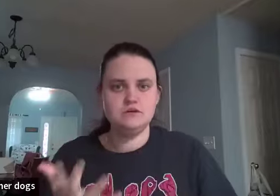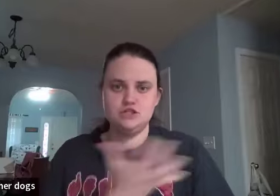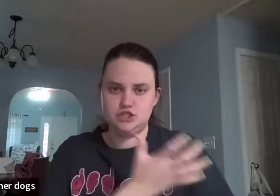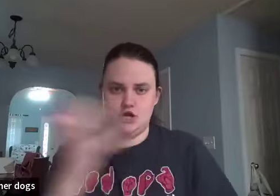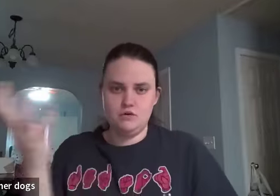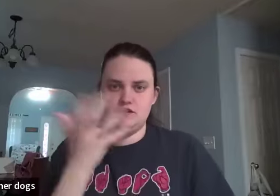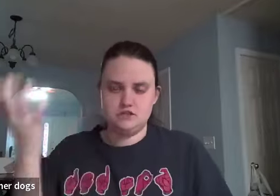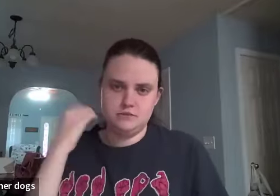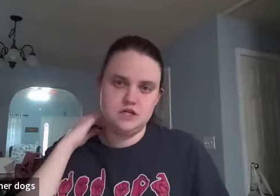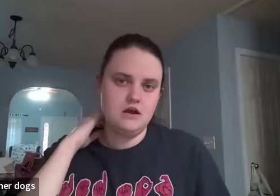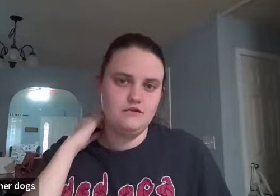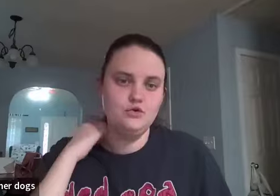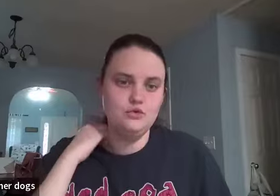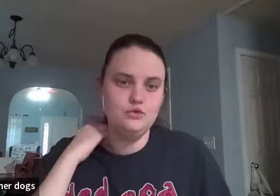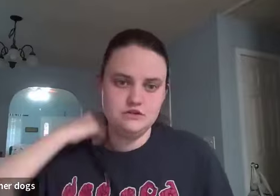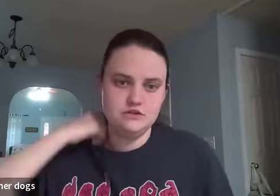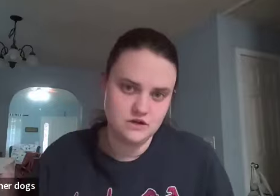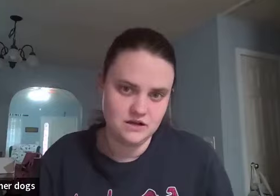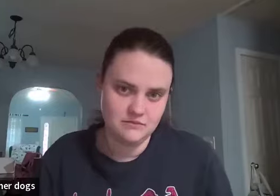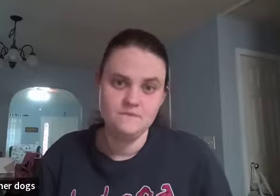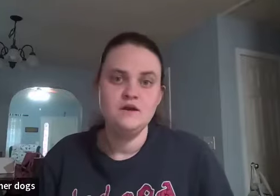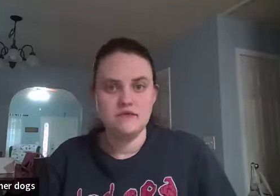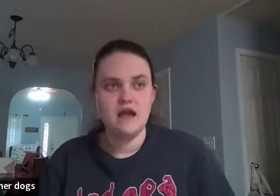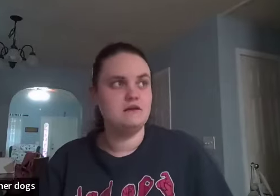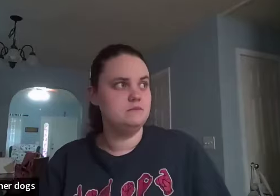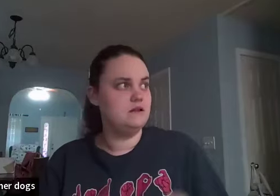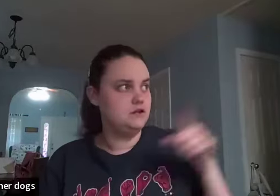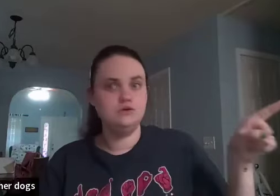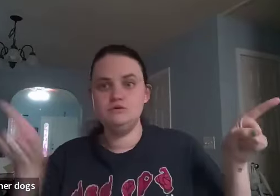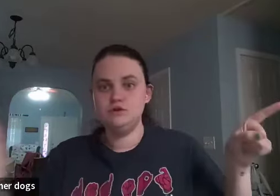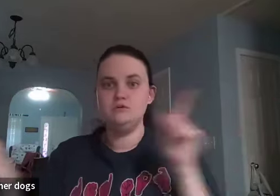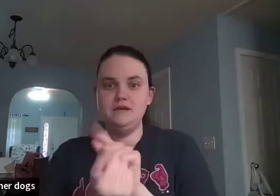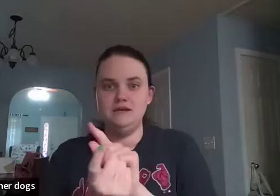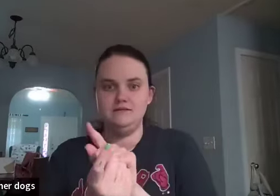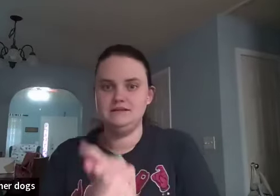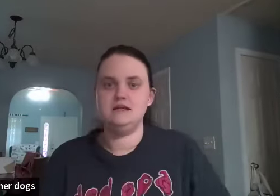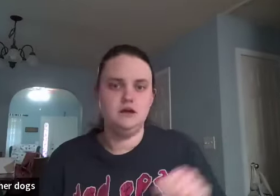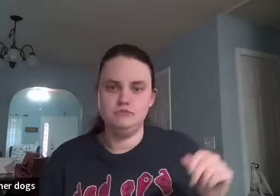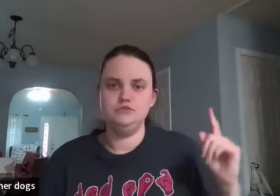would just show the description of who you're talking about without having to be like you meet. It's like no, you